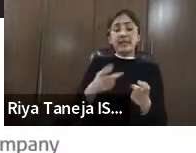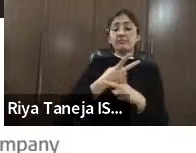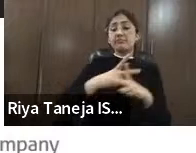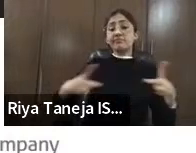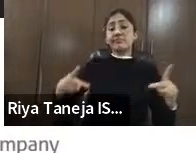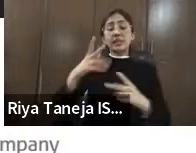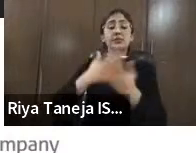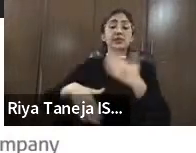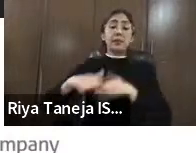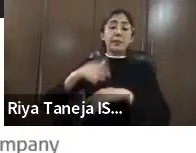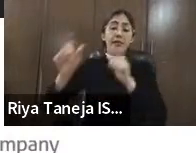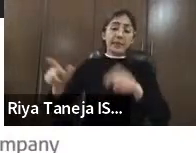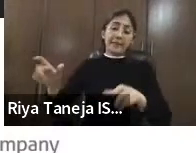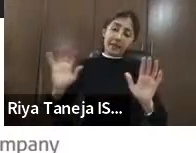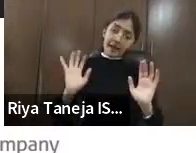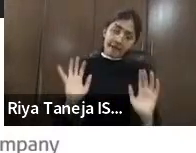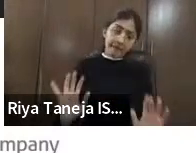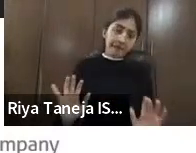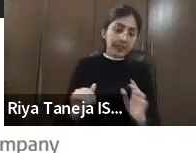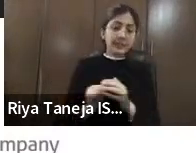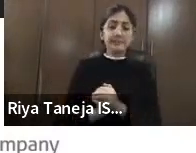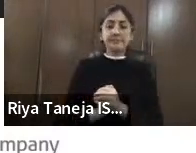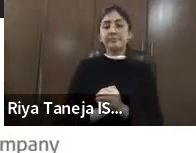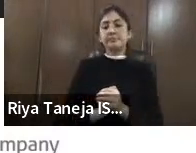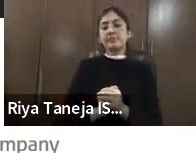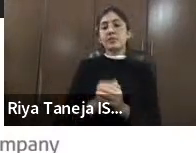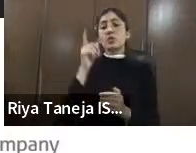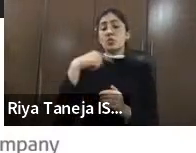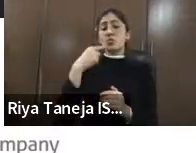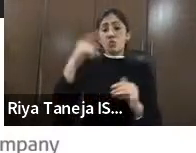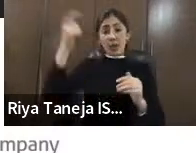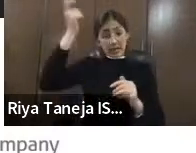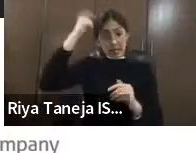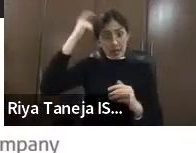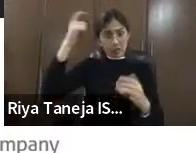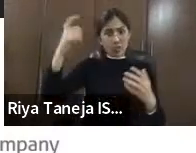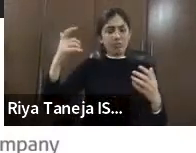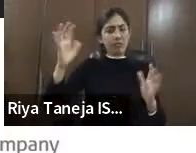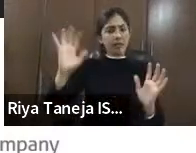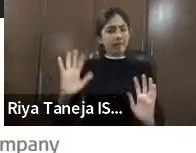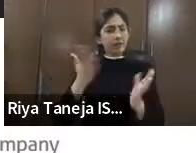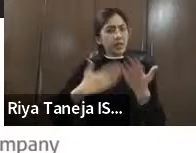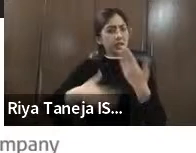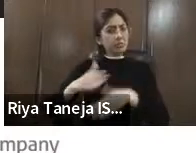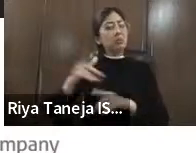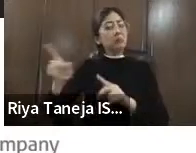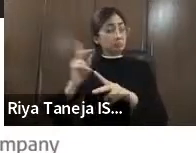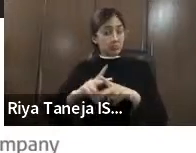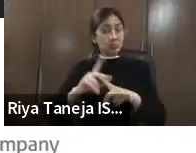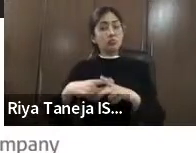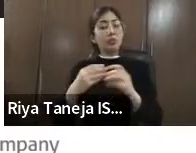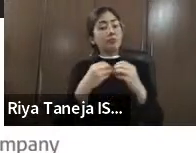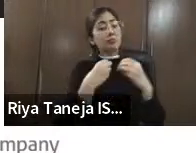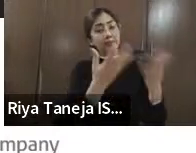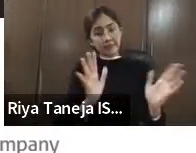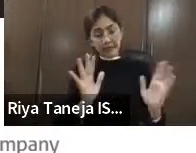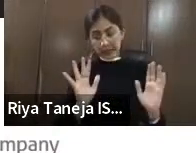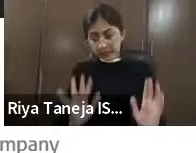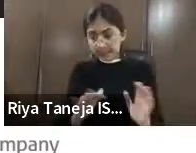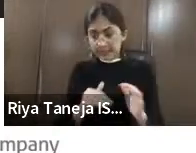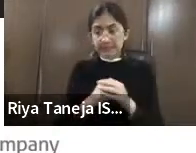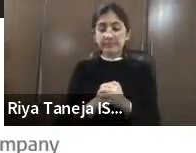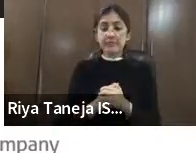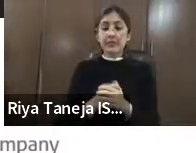abled people, including the person with intellectual disabilities. On 3rd December 2017,